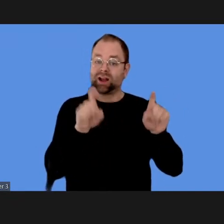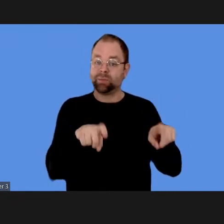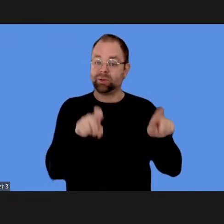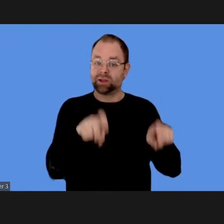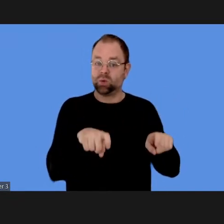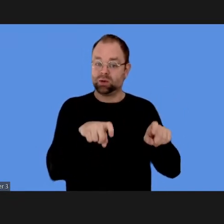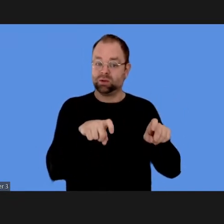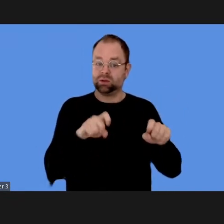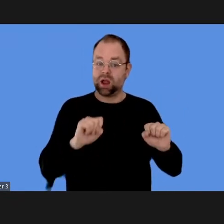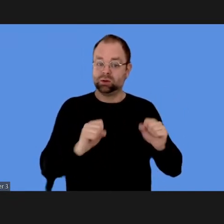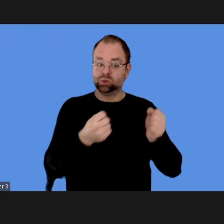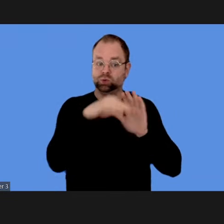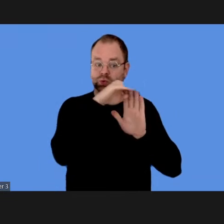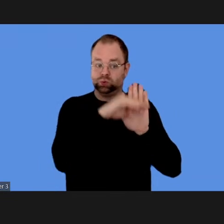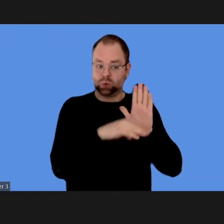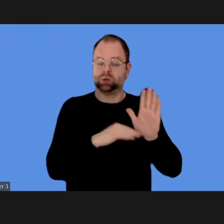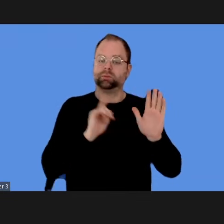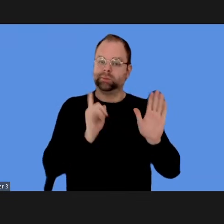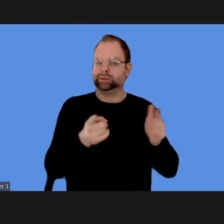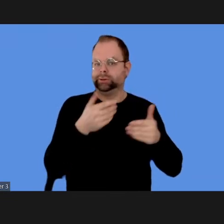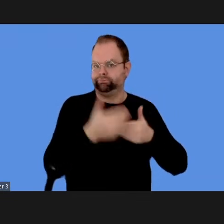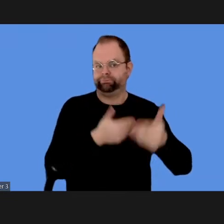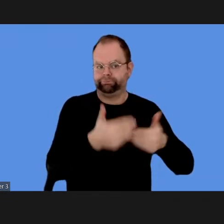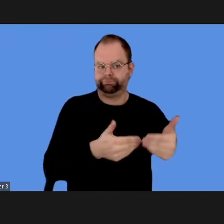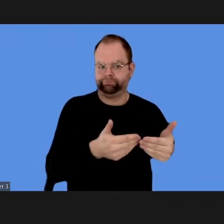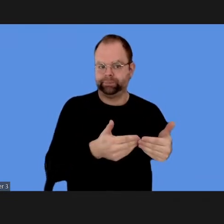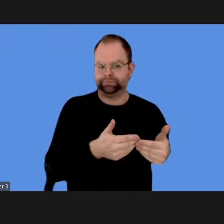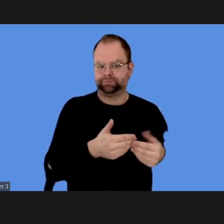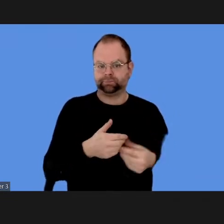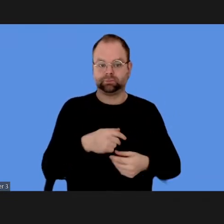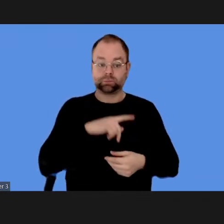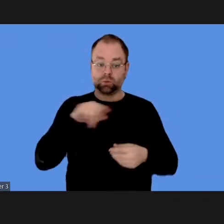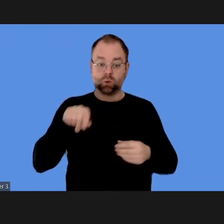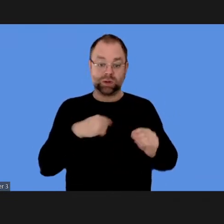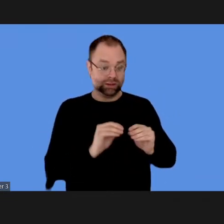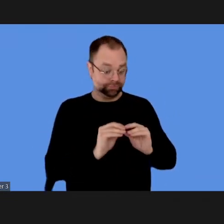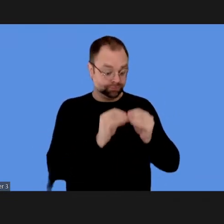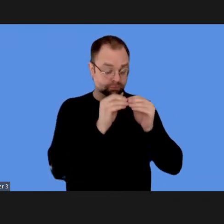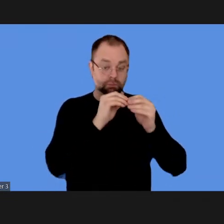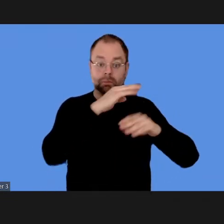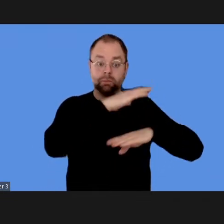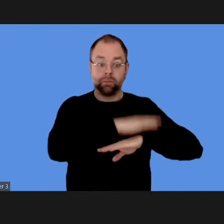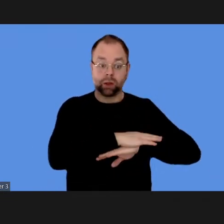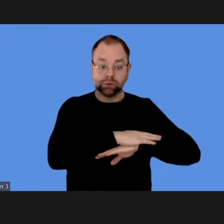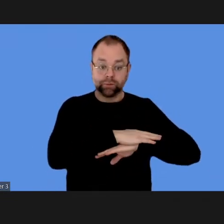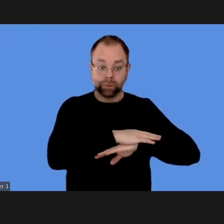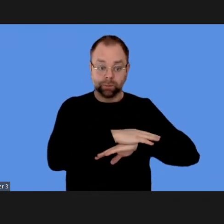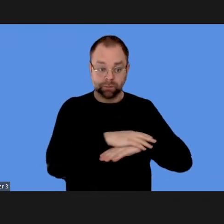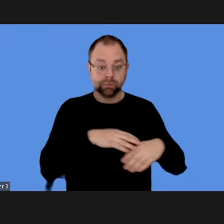really go forward with those, strategic areas identified in that global